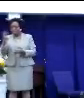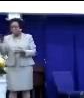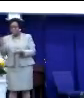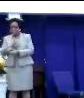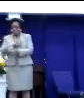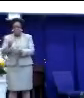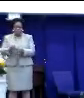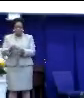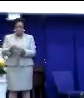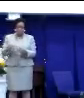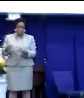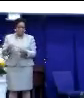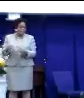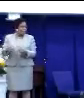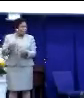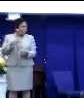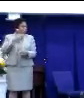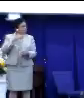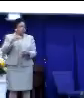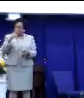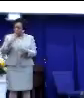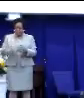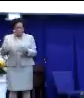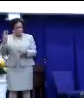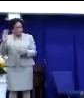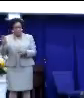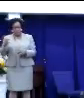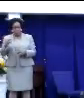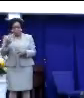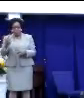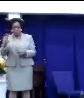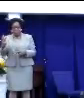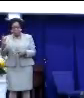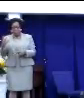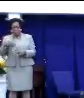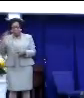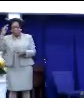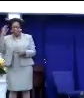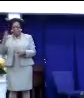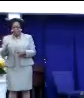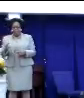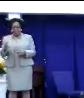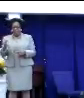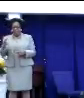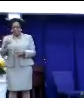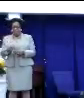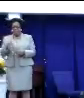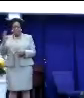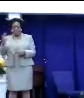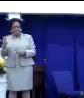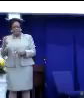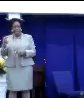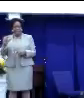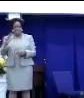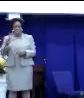six power equal, no, it's 30, it ain't no 36, it can't be, because I know six out of six is 36. I already knew that, but I had to